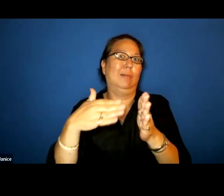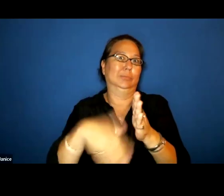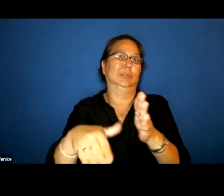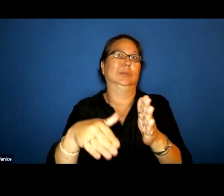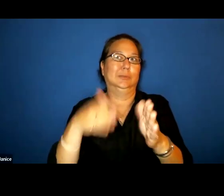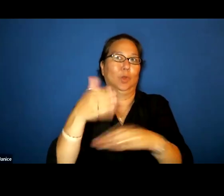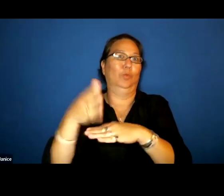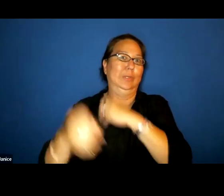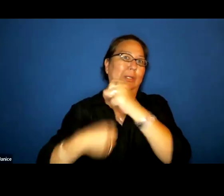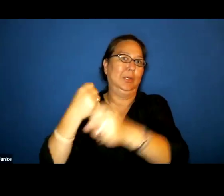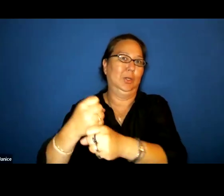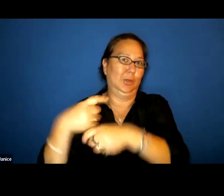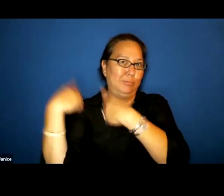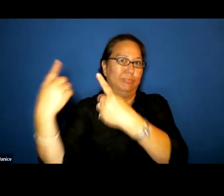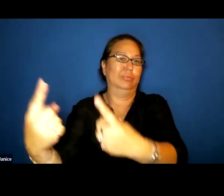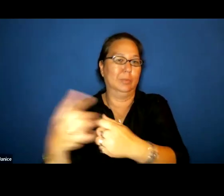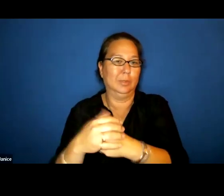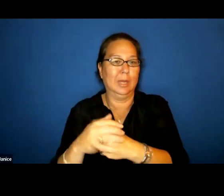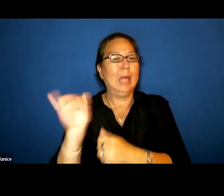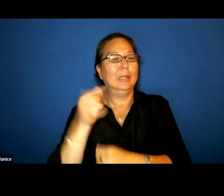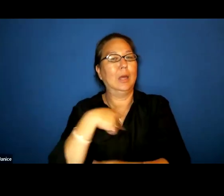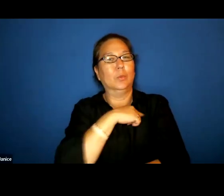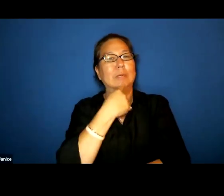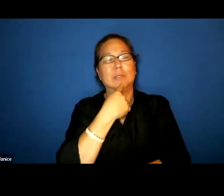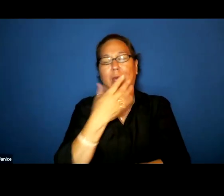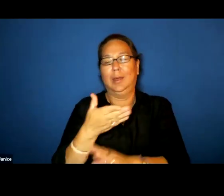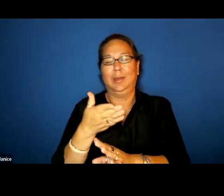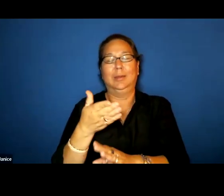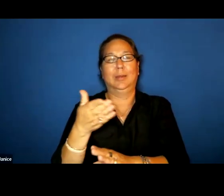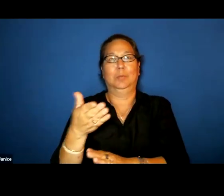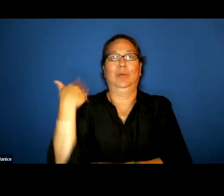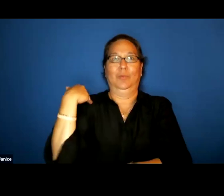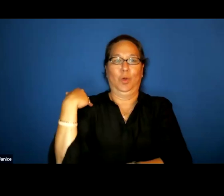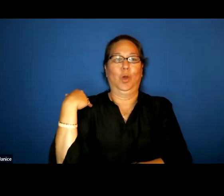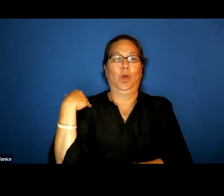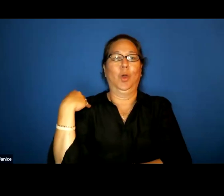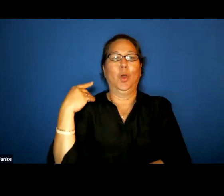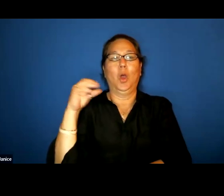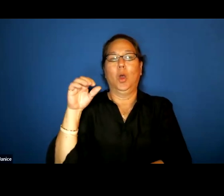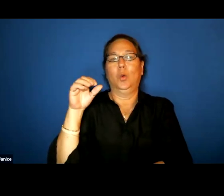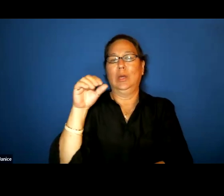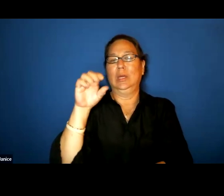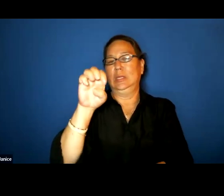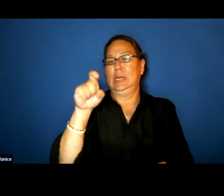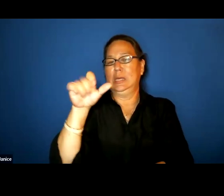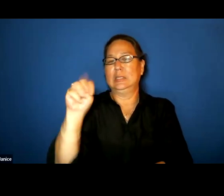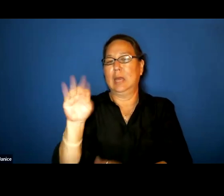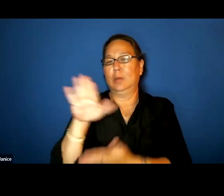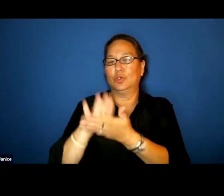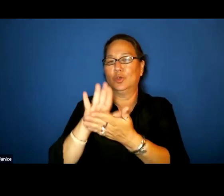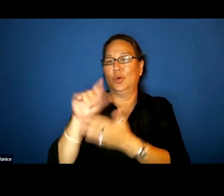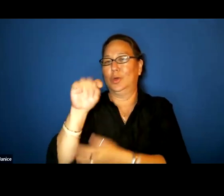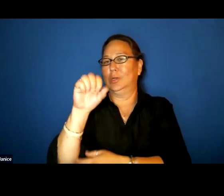pieces is saying, just as we said the first time with the exam school task force, and I appreciate hearing the perspective of